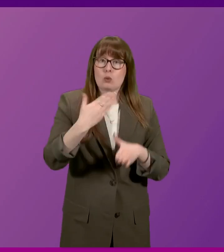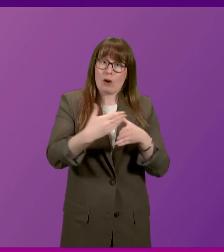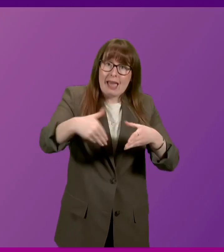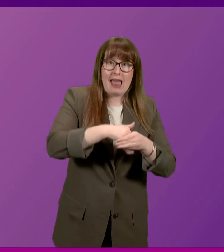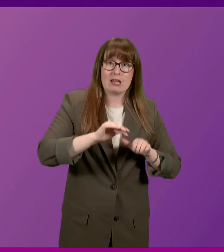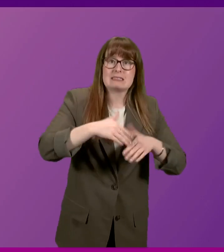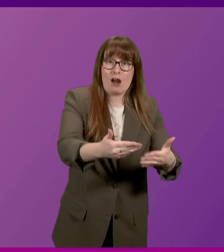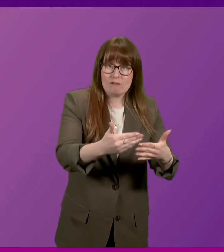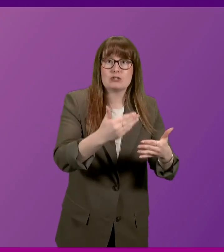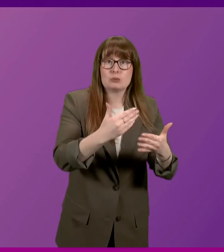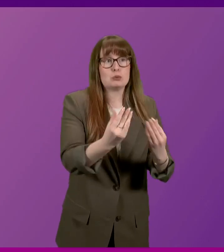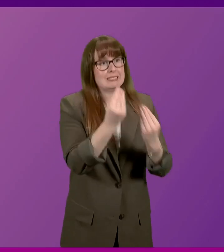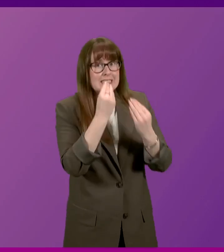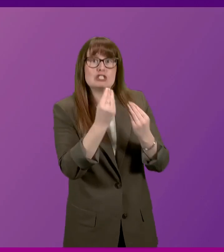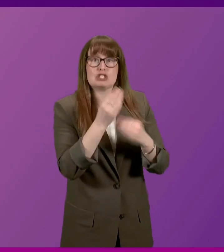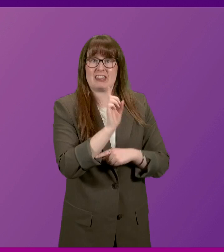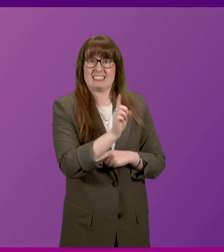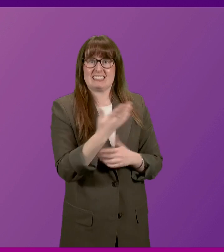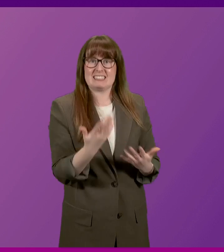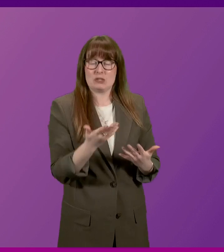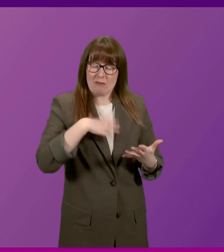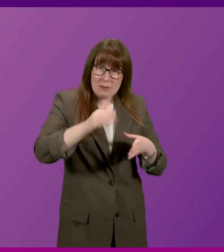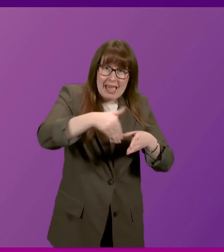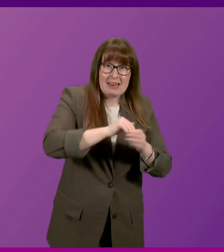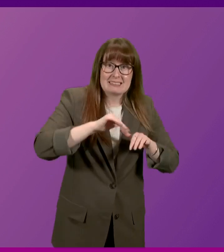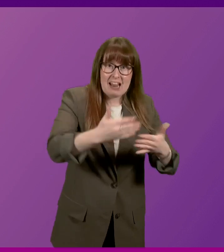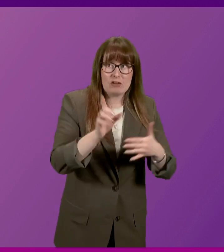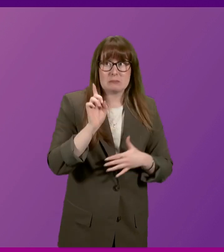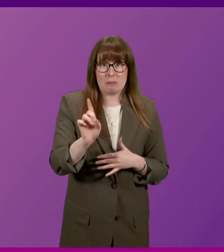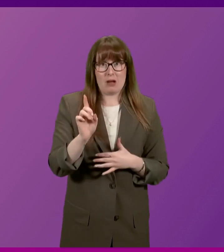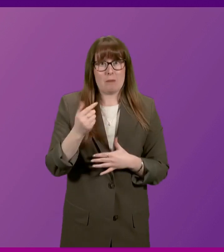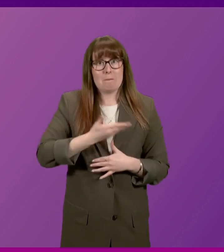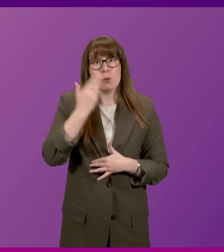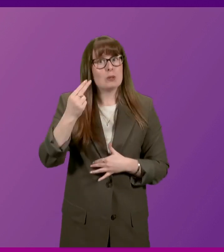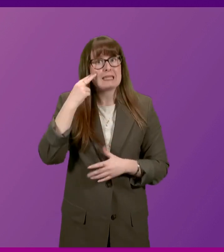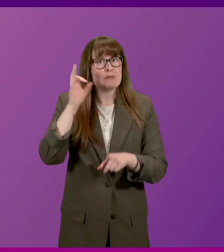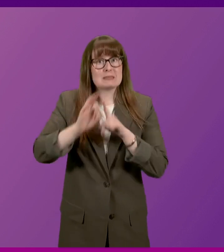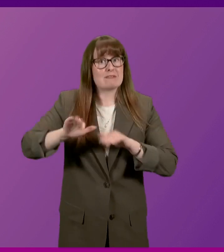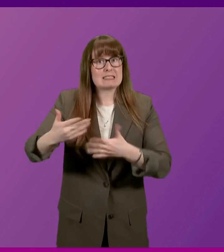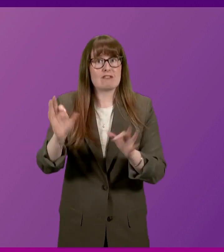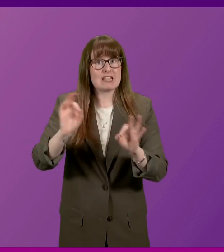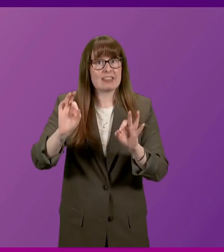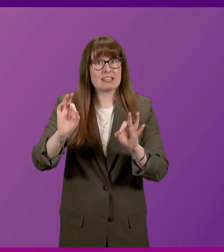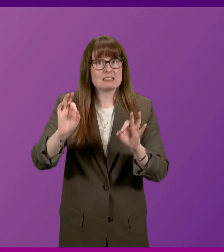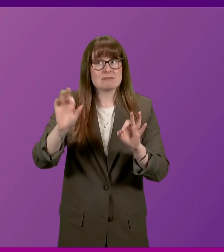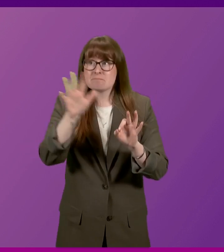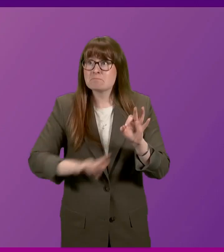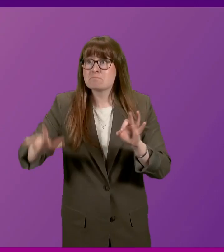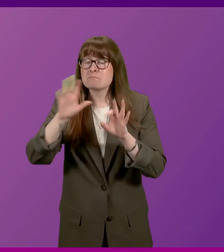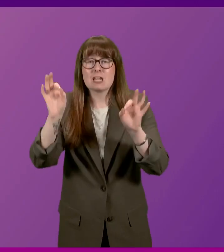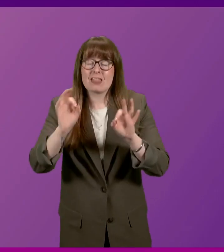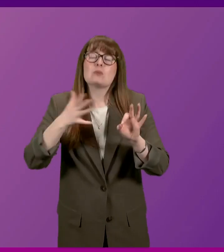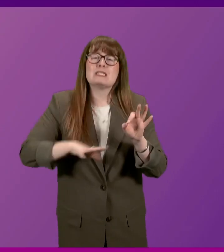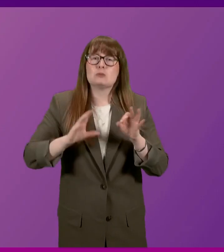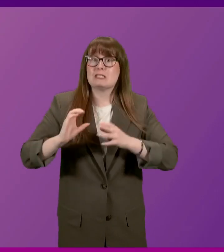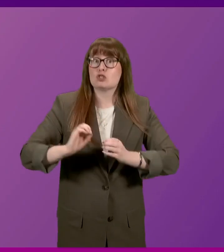to do the learning and to actually be able to do that. And yet we don't have a deaf-specific service. So we need to kind of be really